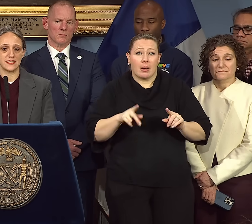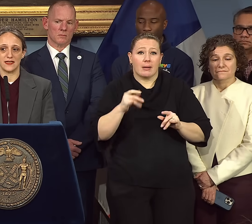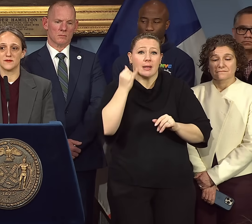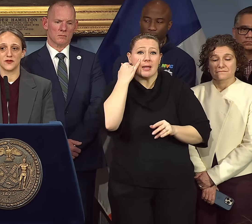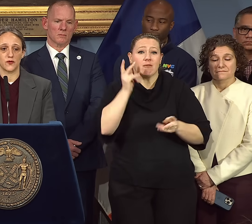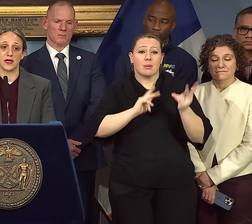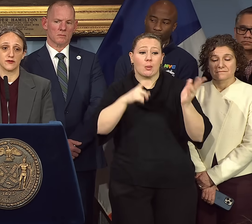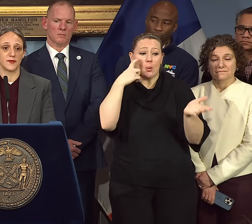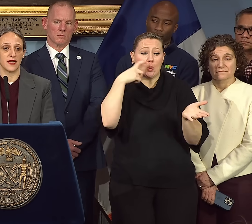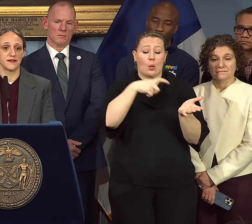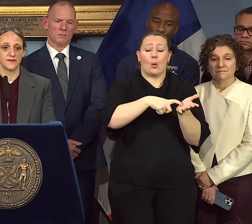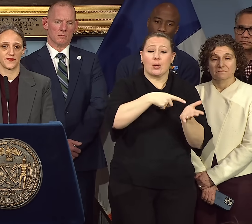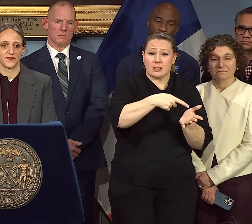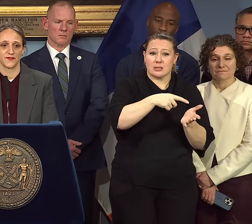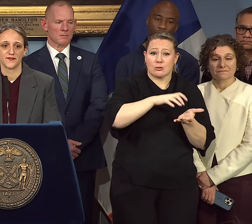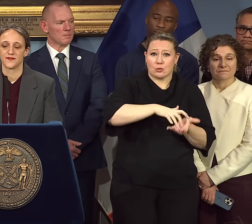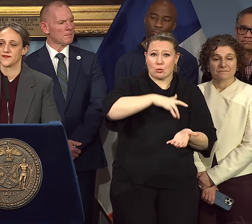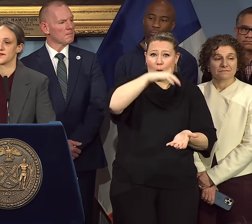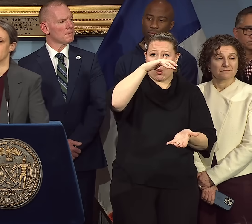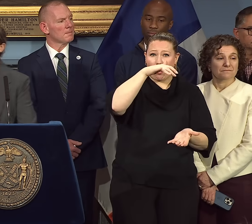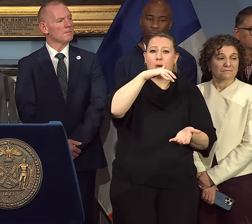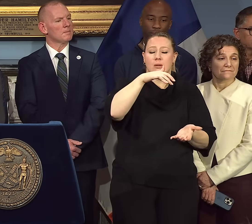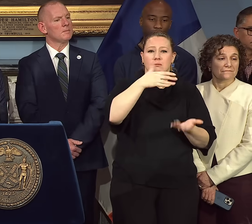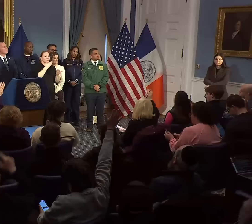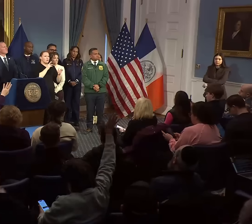those when they see them so that we can respond.